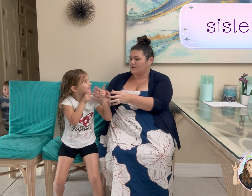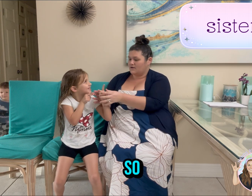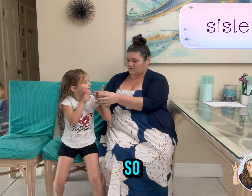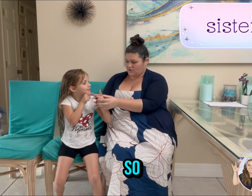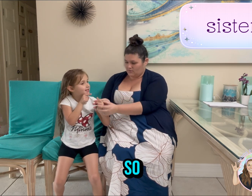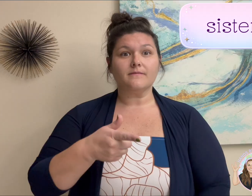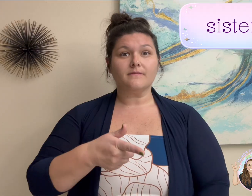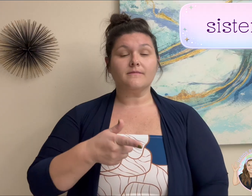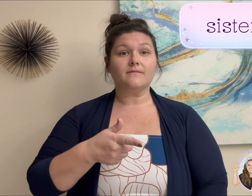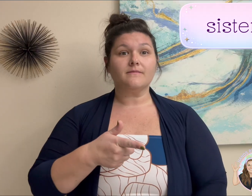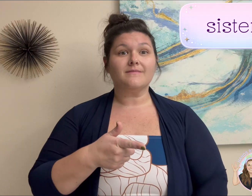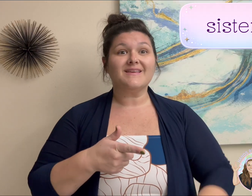So